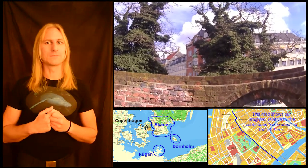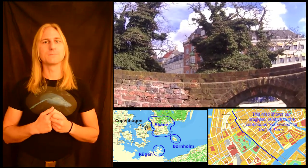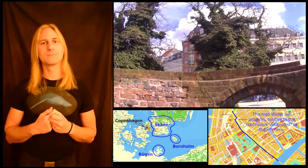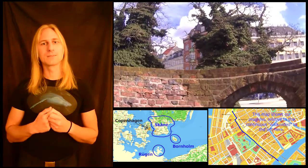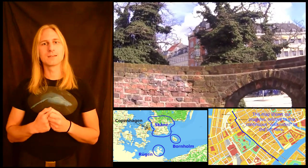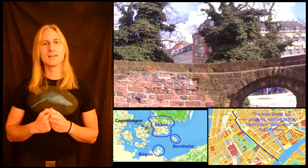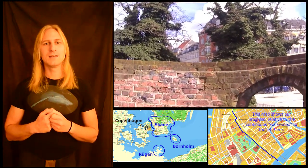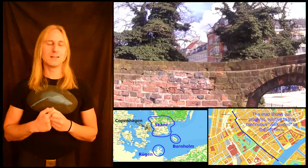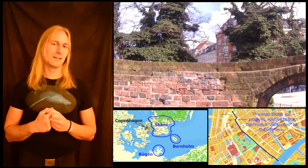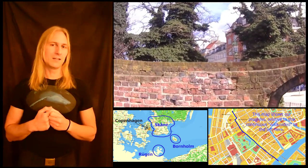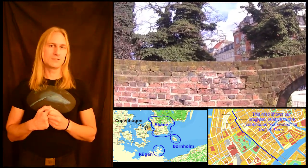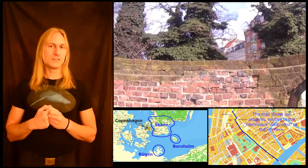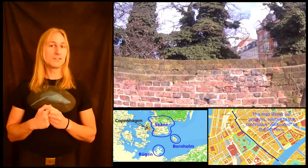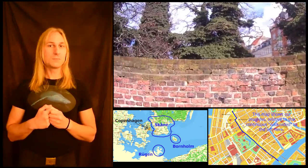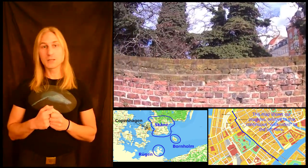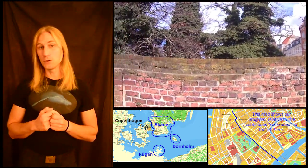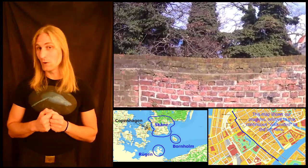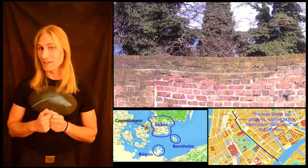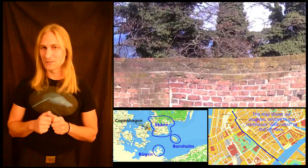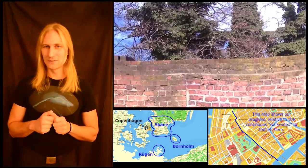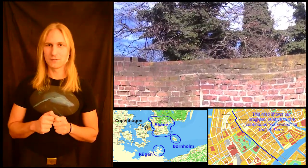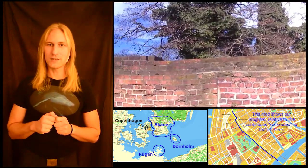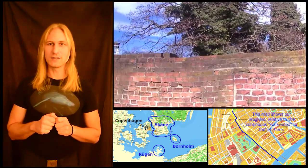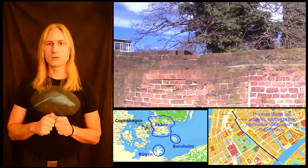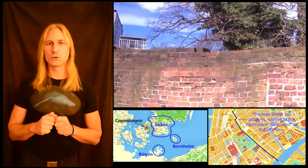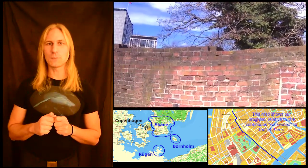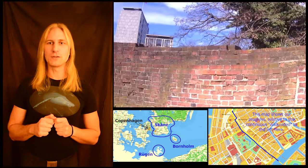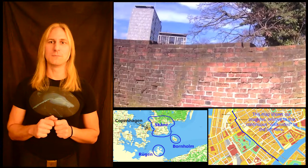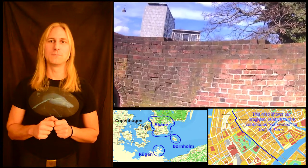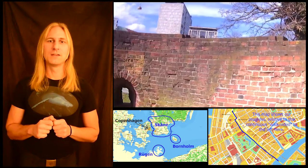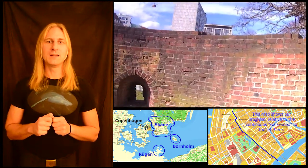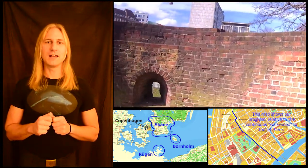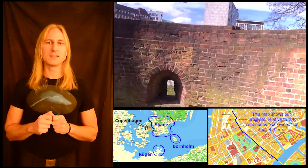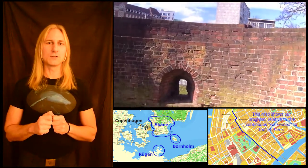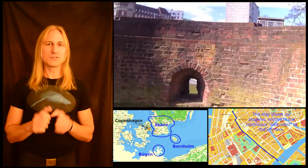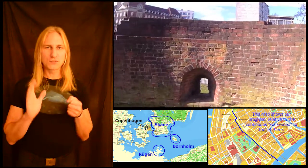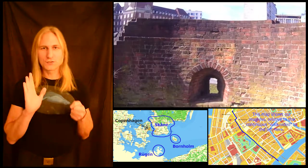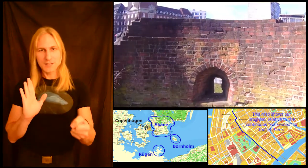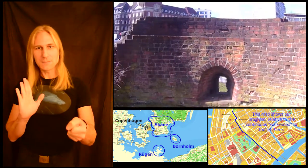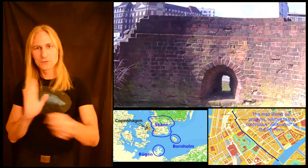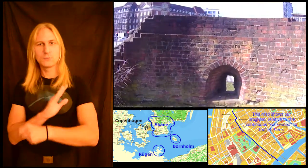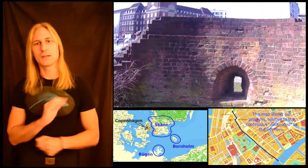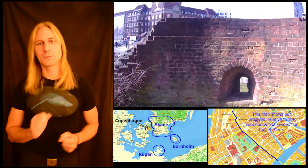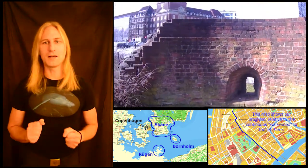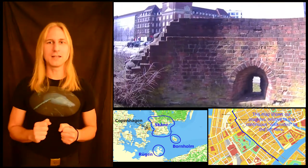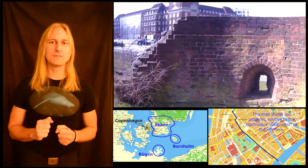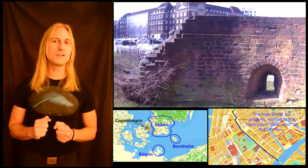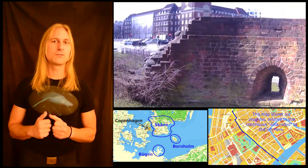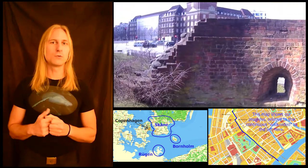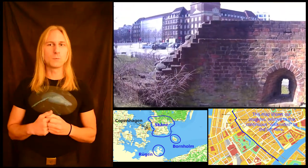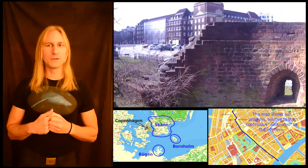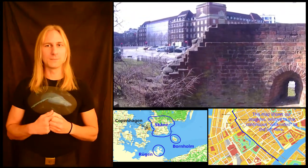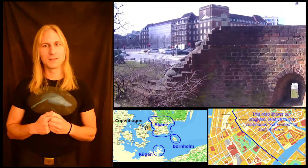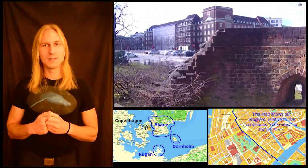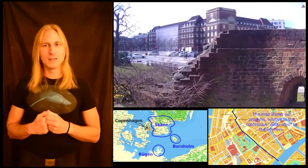invasion. His despicable ways finally caught up with him as he was stabbed to death by a